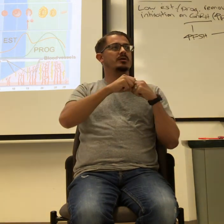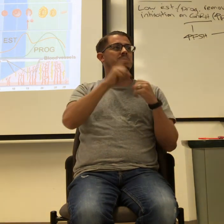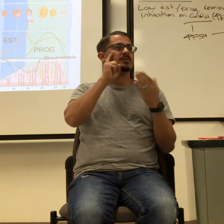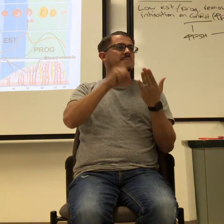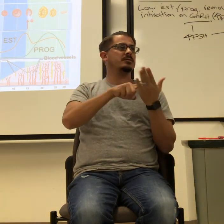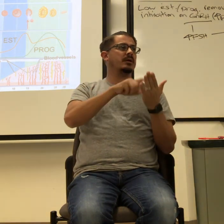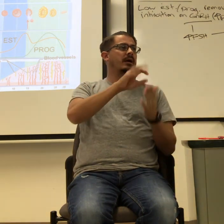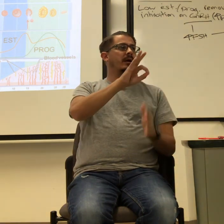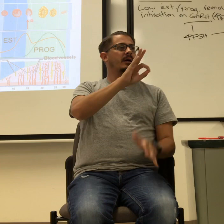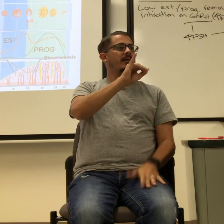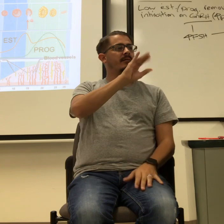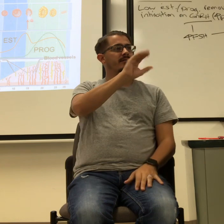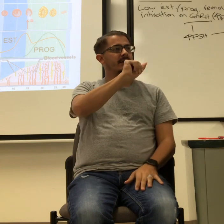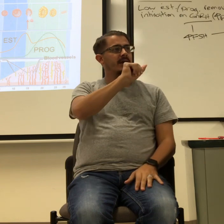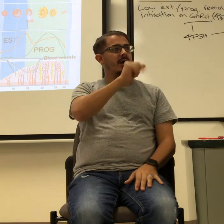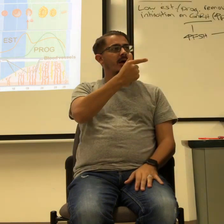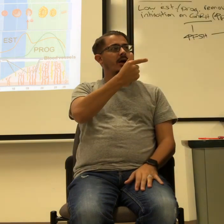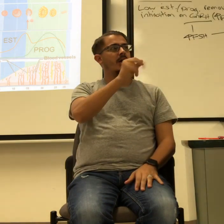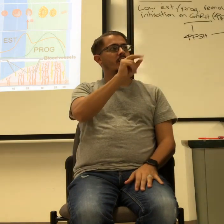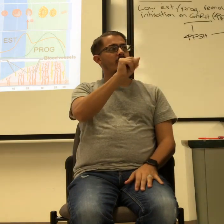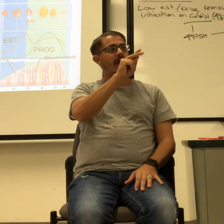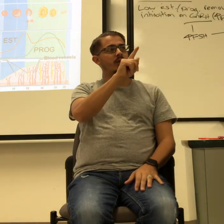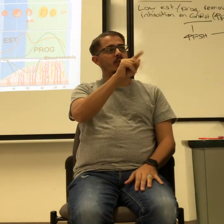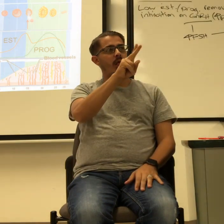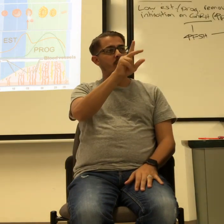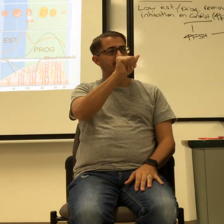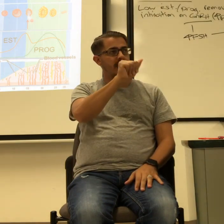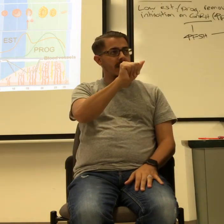theca, granulosa cells?